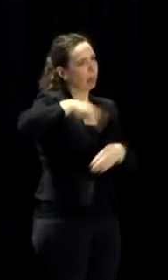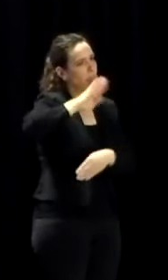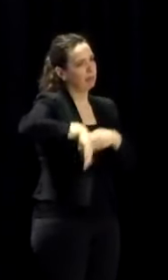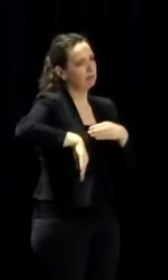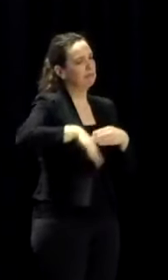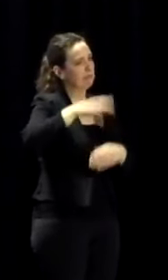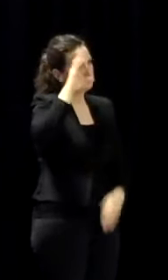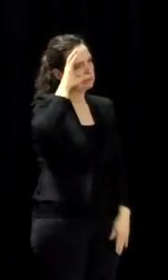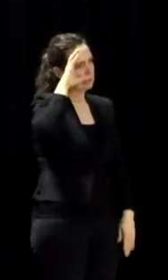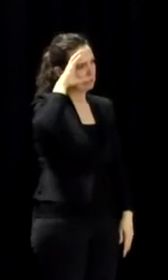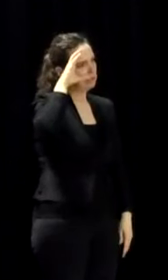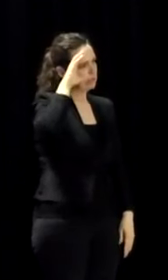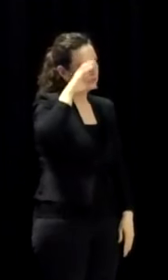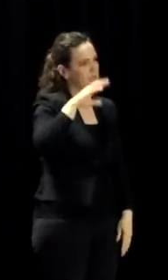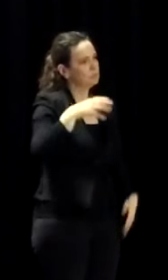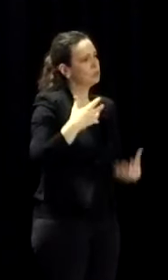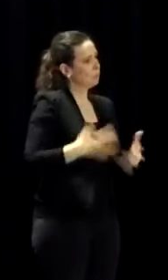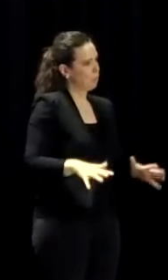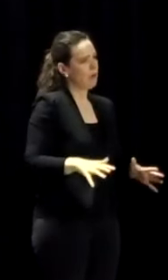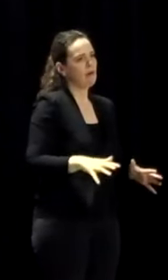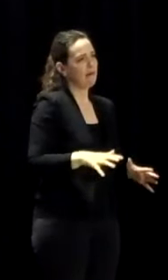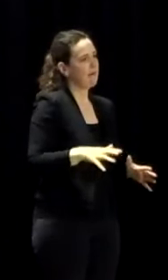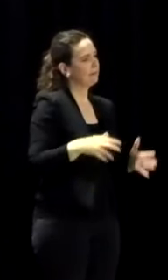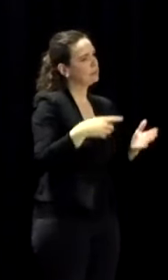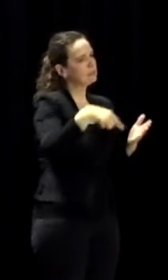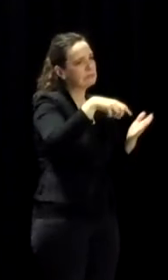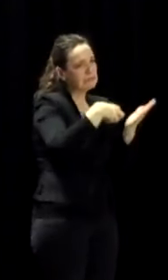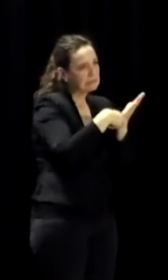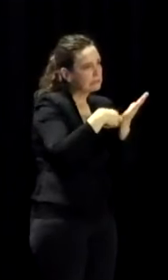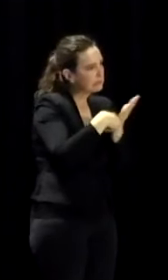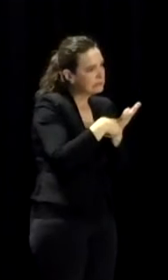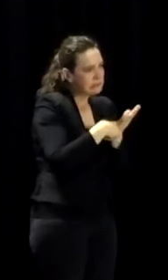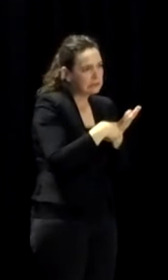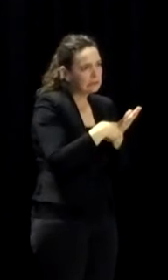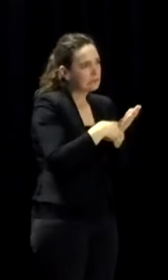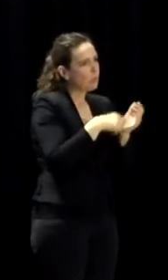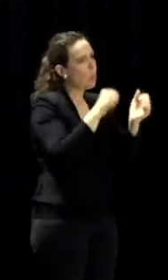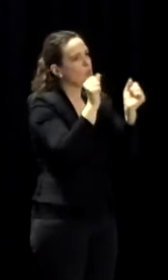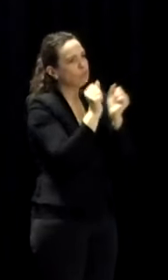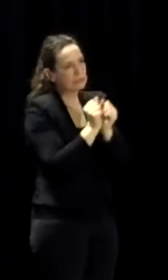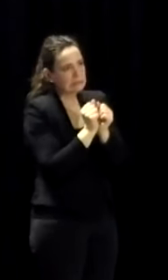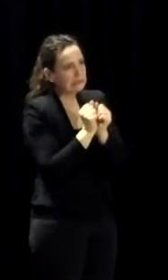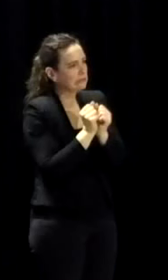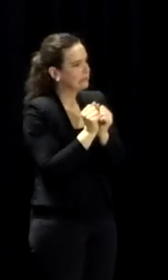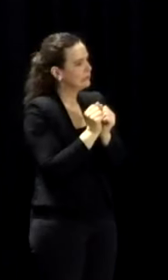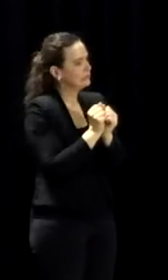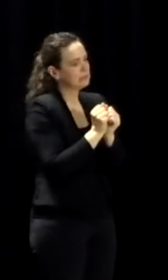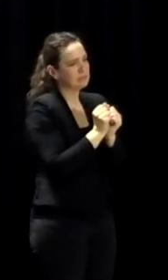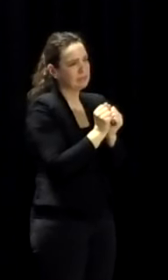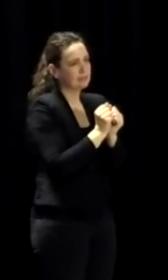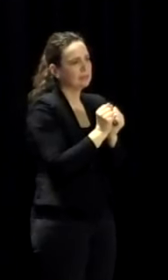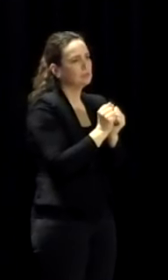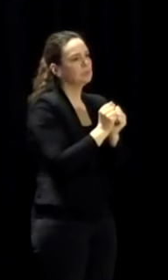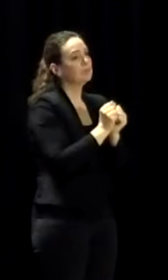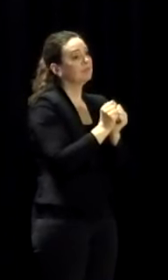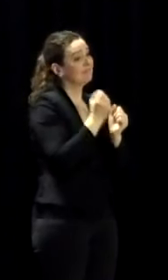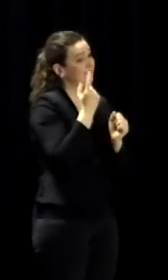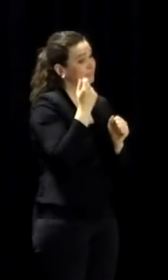of these situations probably will result in referrals that can be followed up later on, especially some of the ones that involve a civil